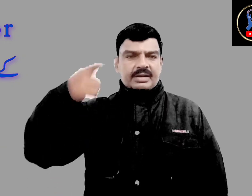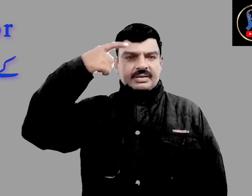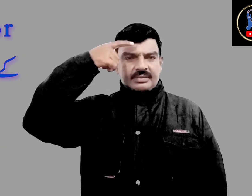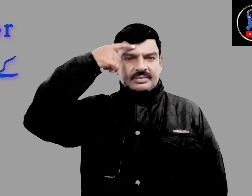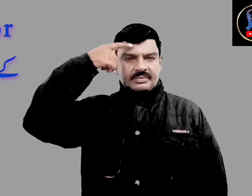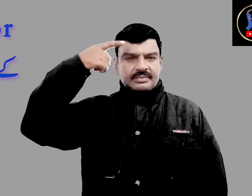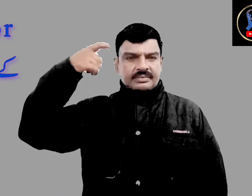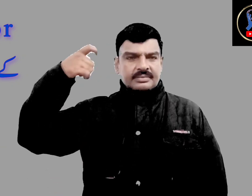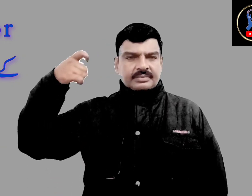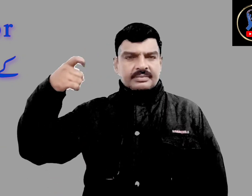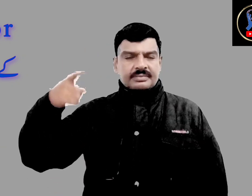far,